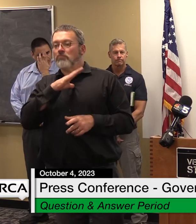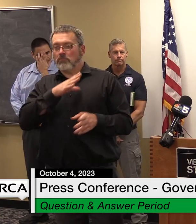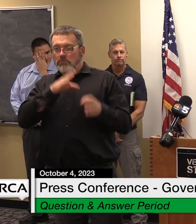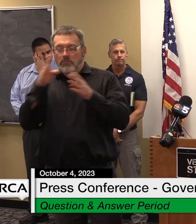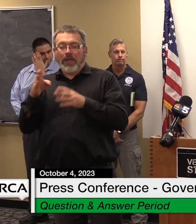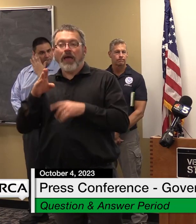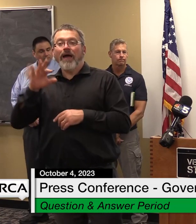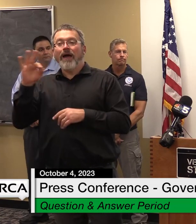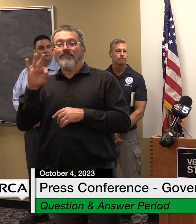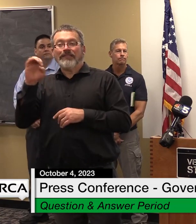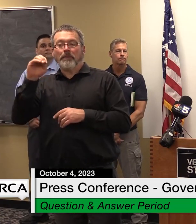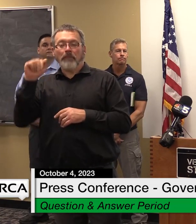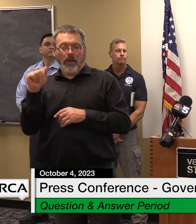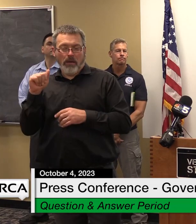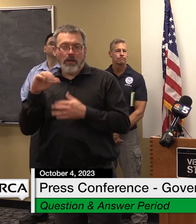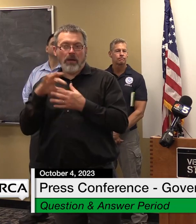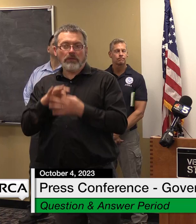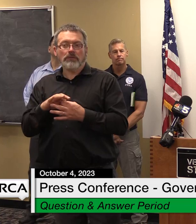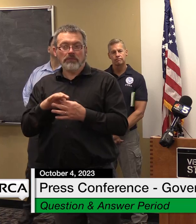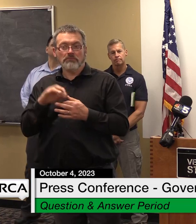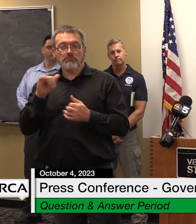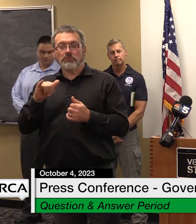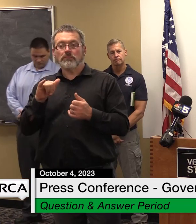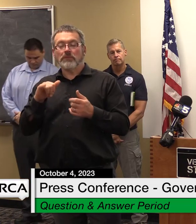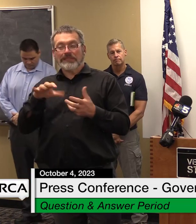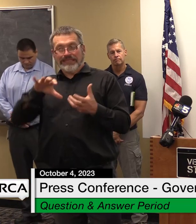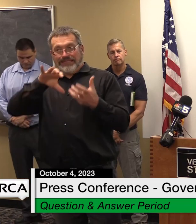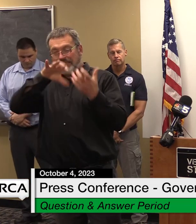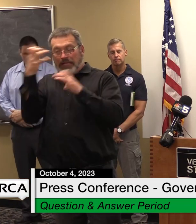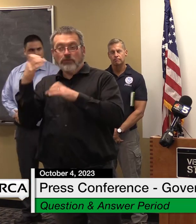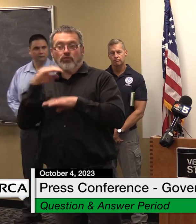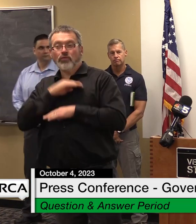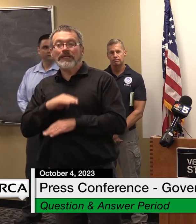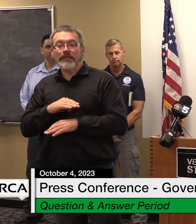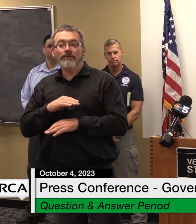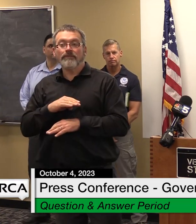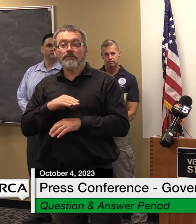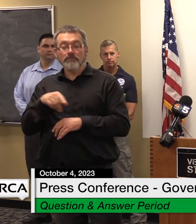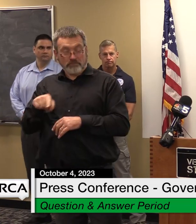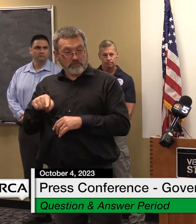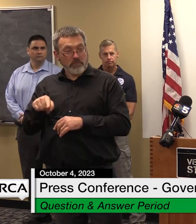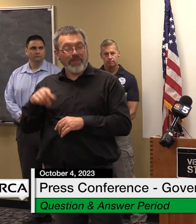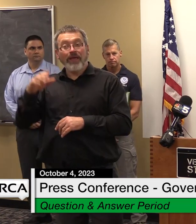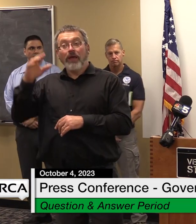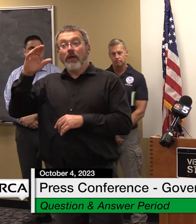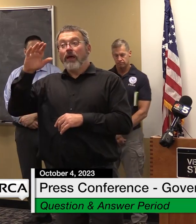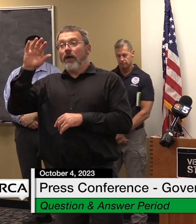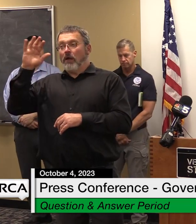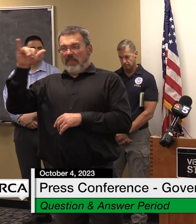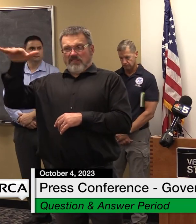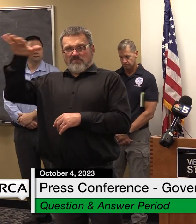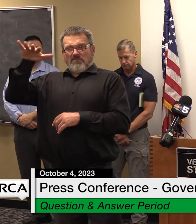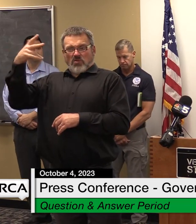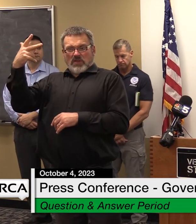know, are you still hoping that the federal delegation will be able to get more, right? Either,